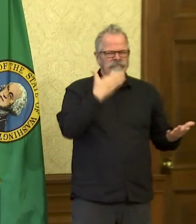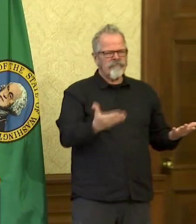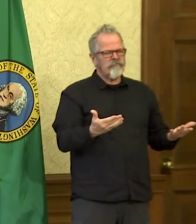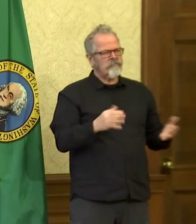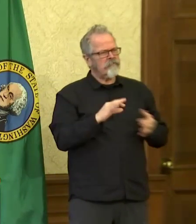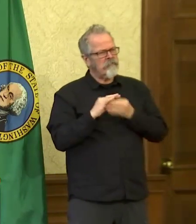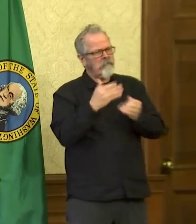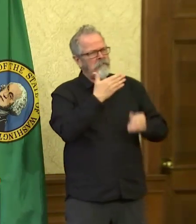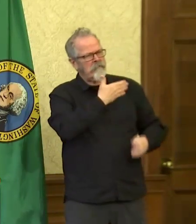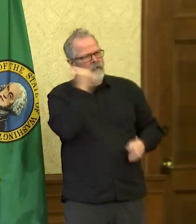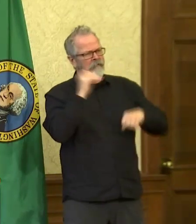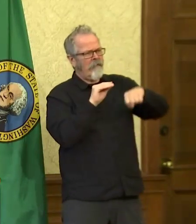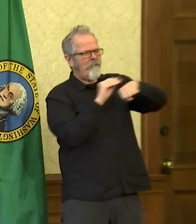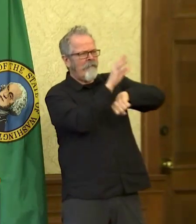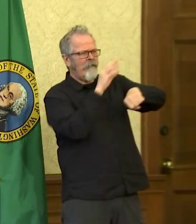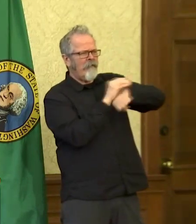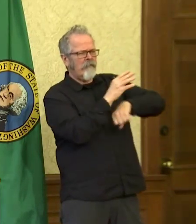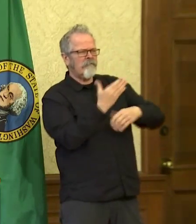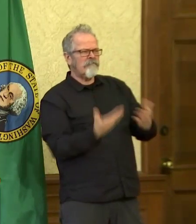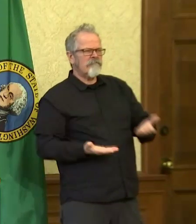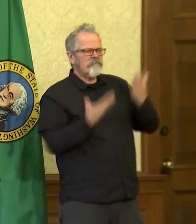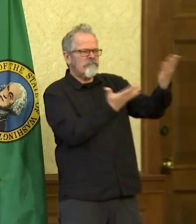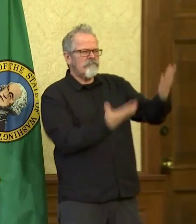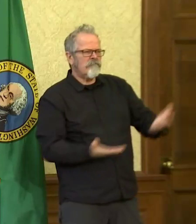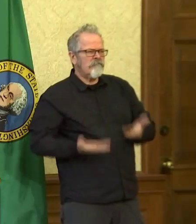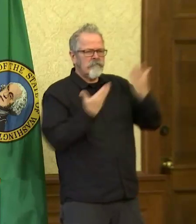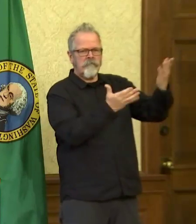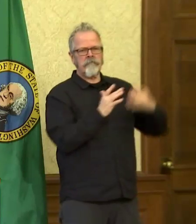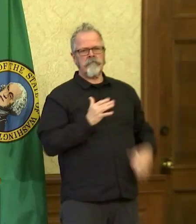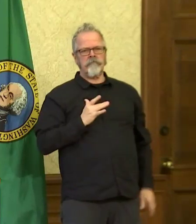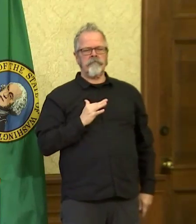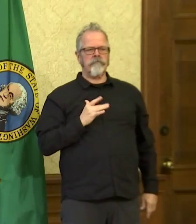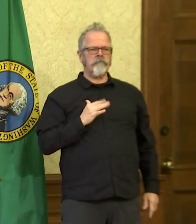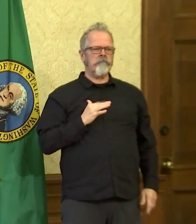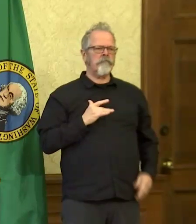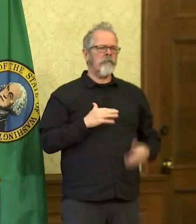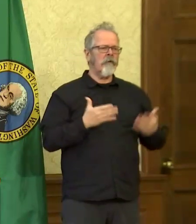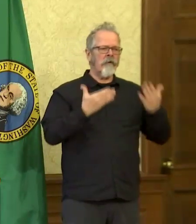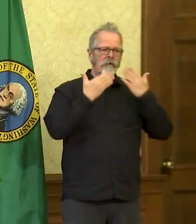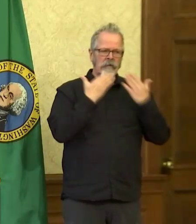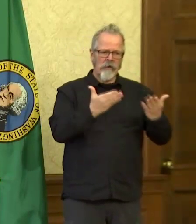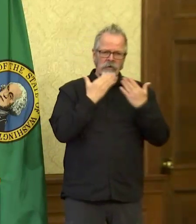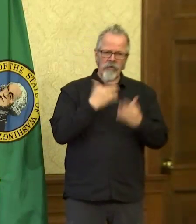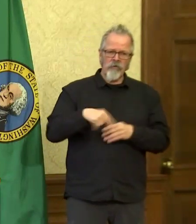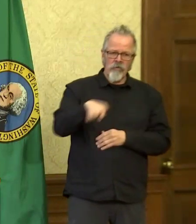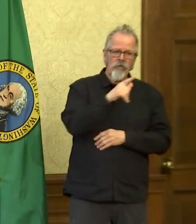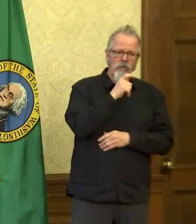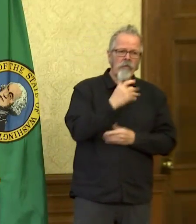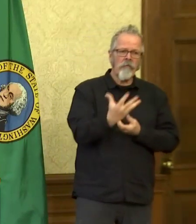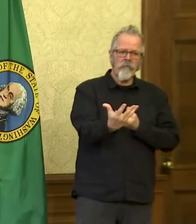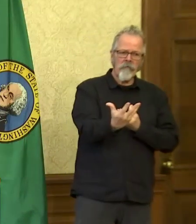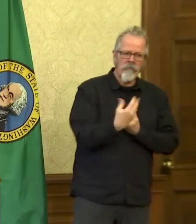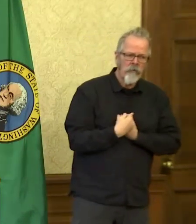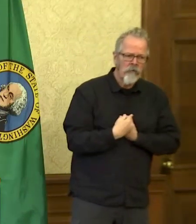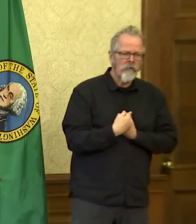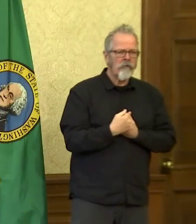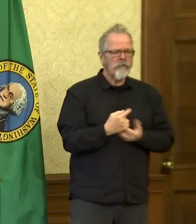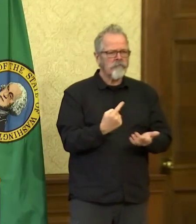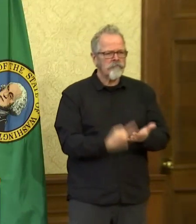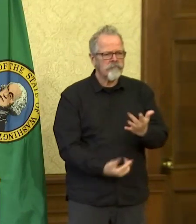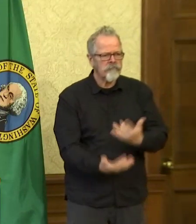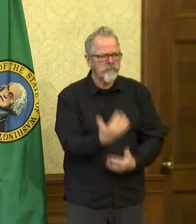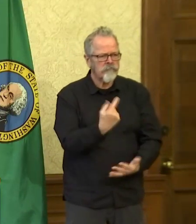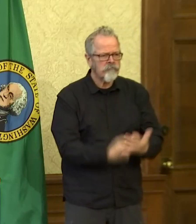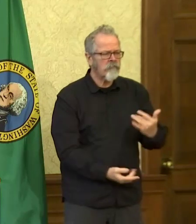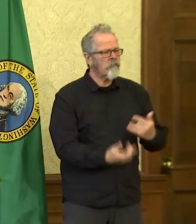from industry professionals, and we look forward to continuing the work to the next phase. And I will say this, if I may, to the workers